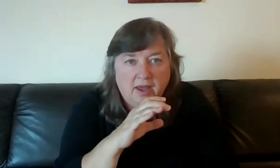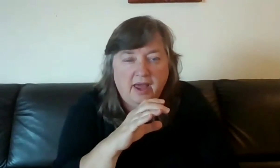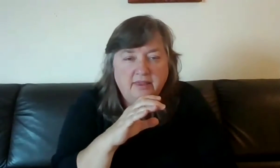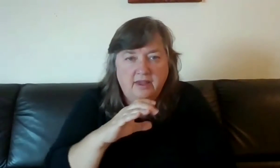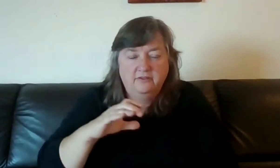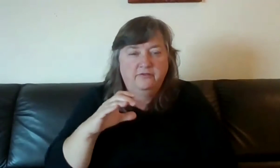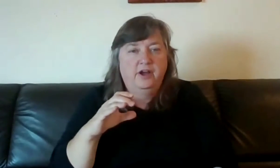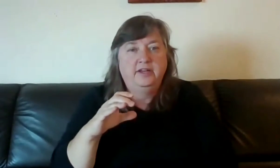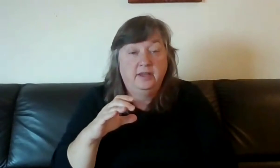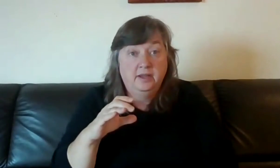and then finding.